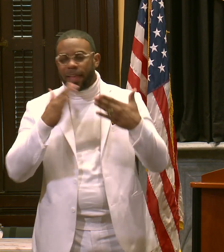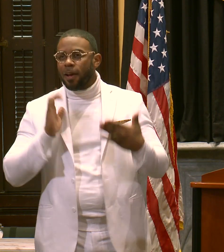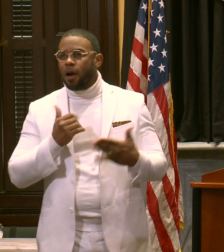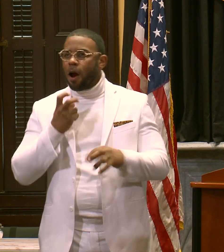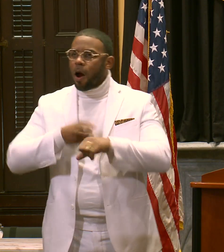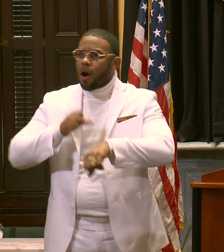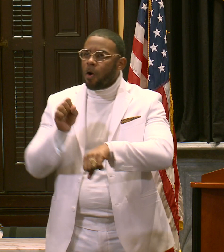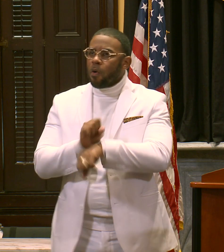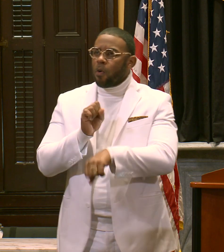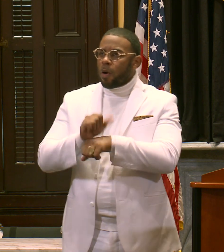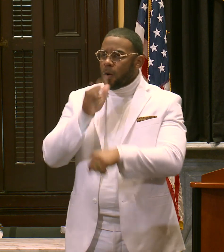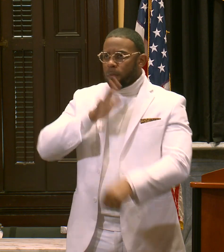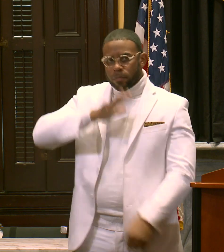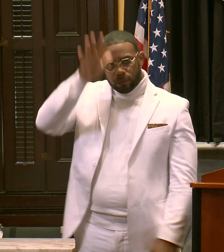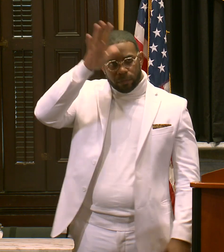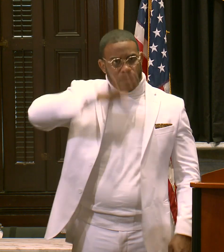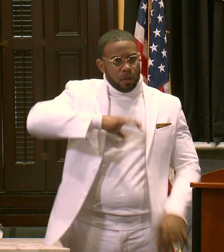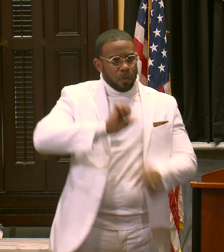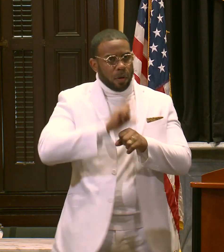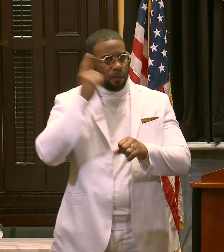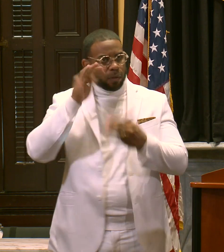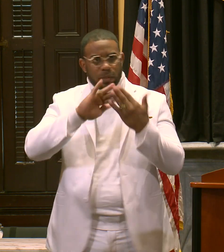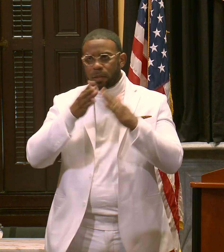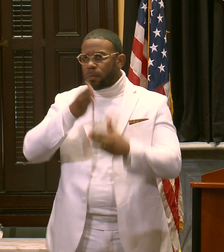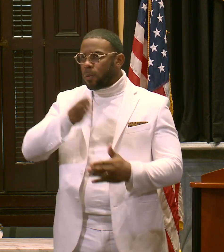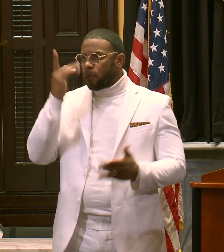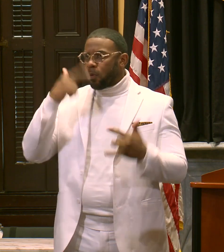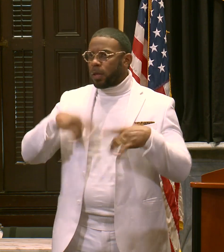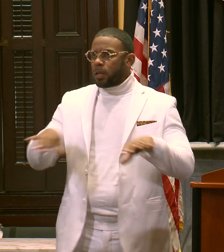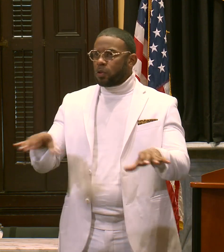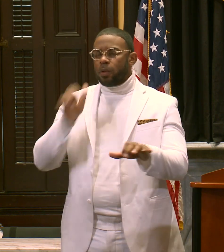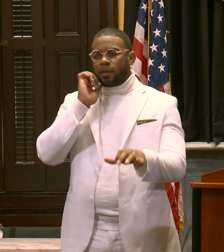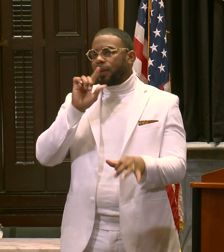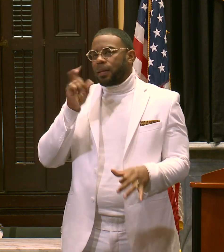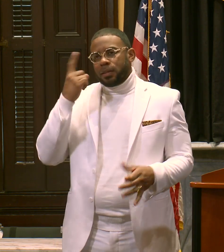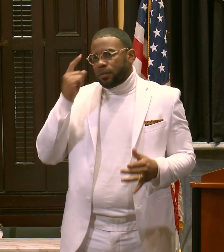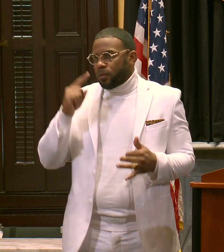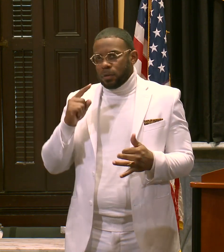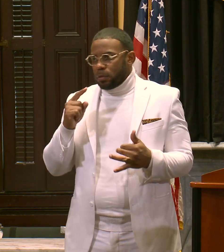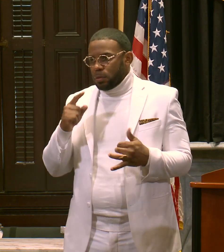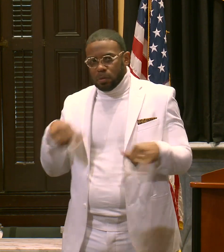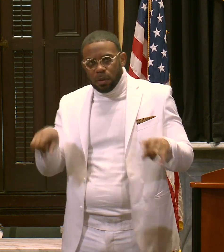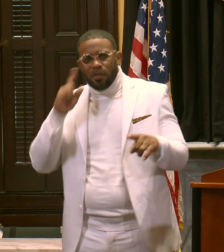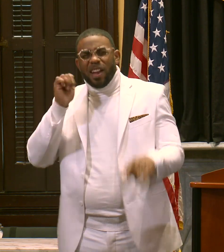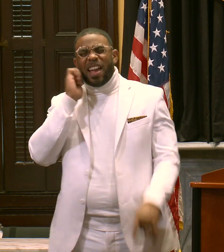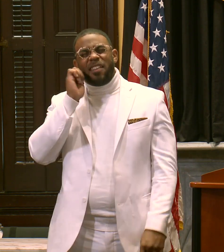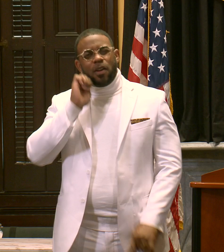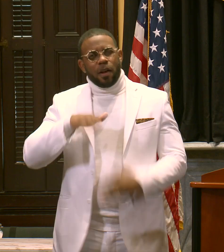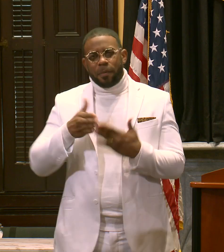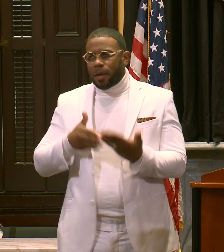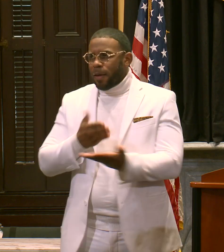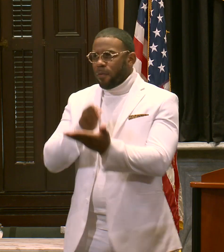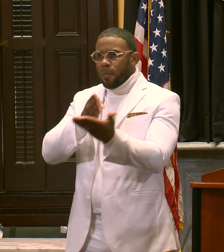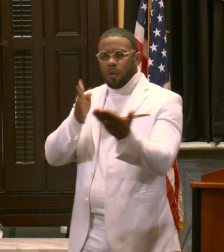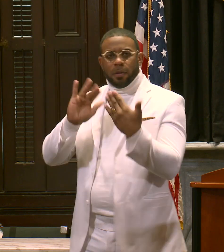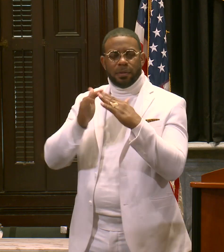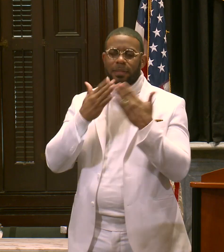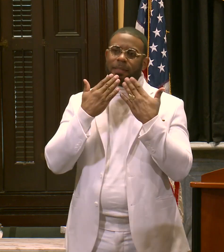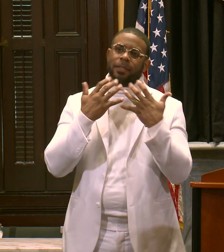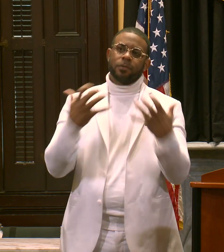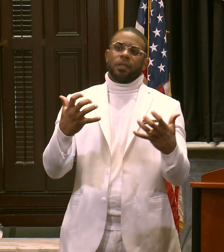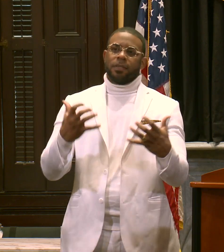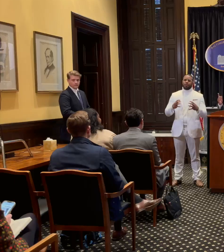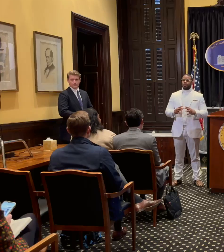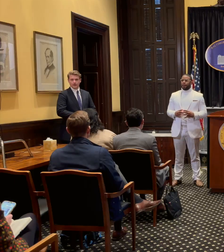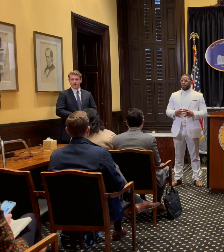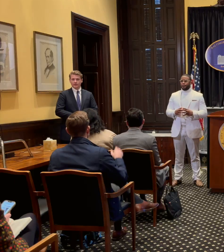our hardworking women and men that work for the city of Baltimore for what they do, not just for the sprints, but each and every day on behalf of the Baltimore City. Thank